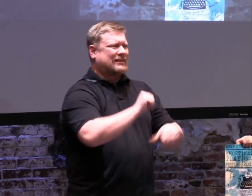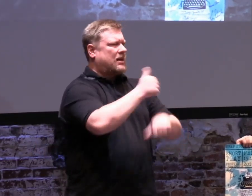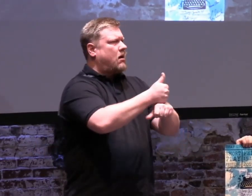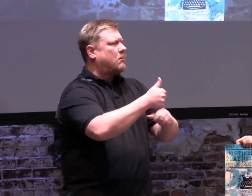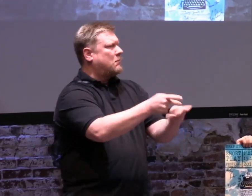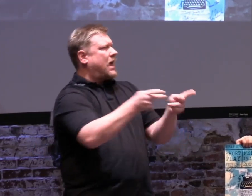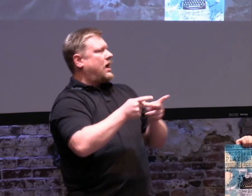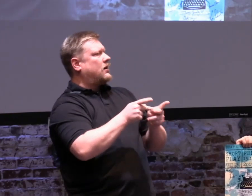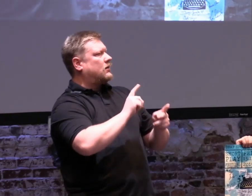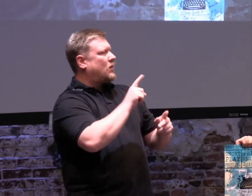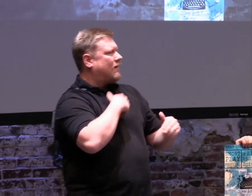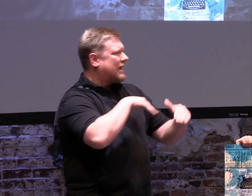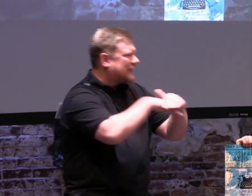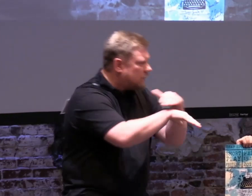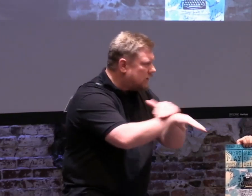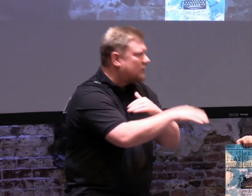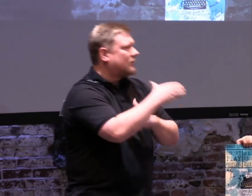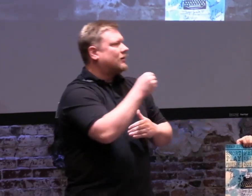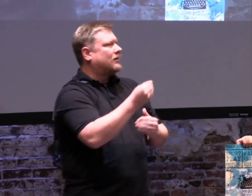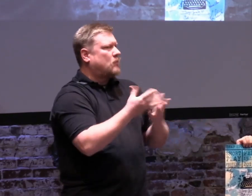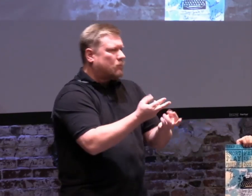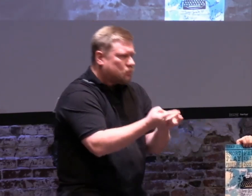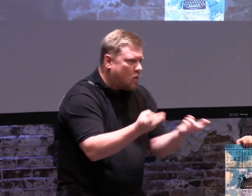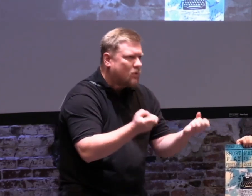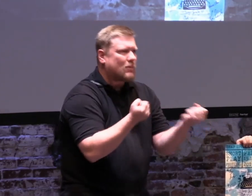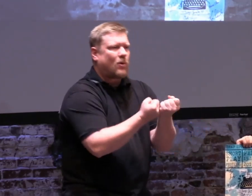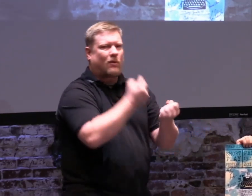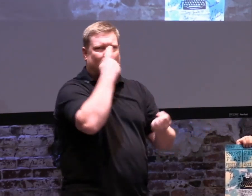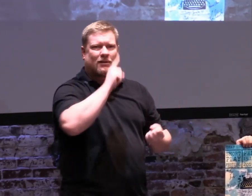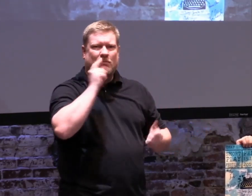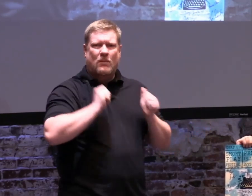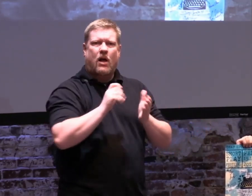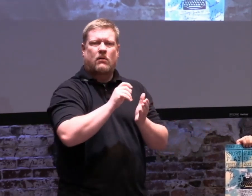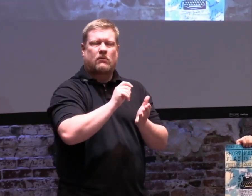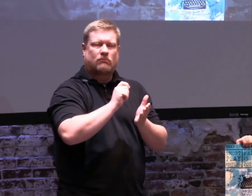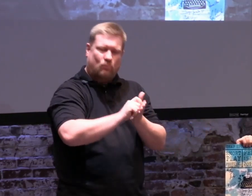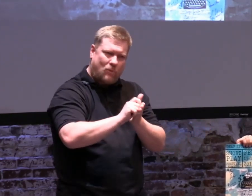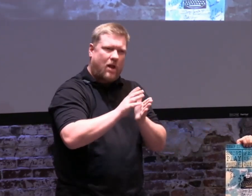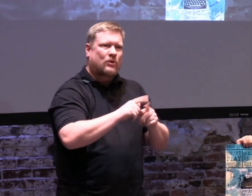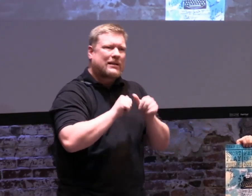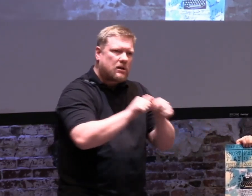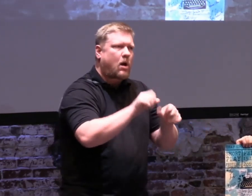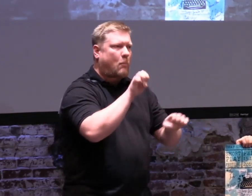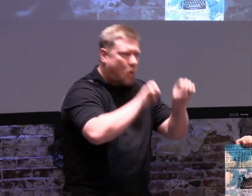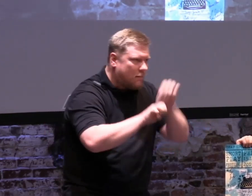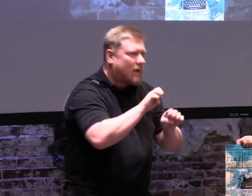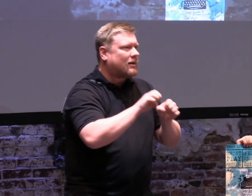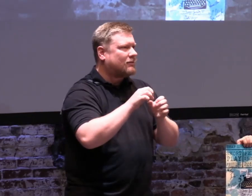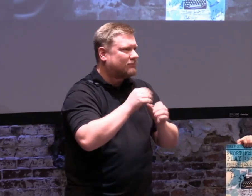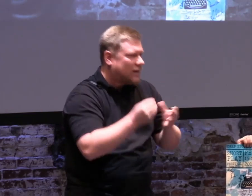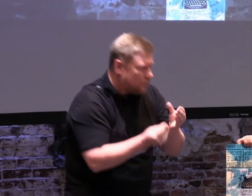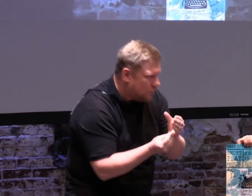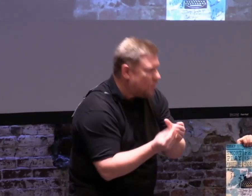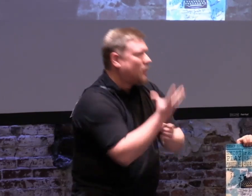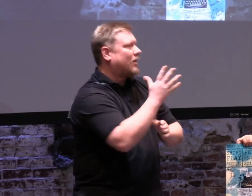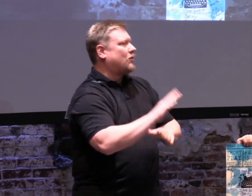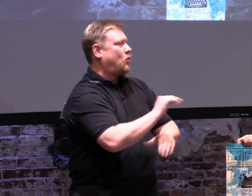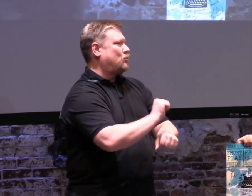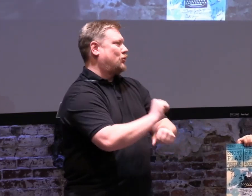Although the number is relatively small, we're trying to expand those kinds of efforts by those playwrights and make sure